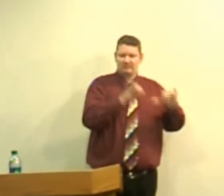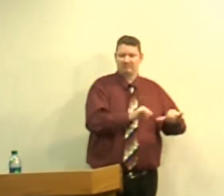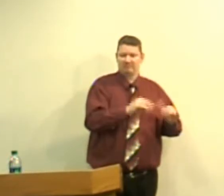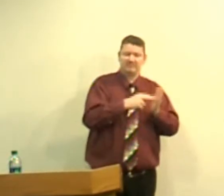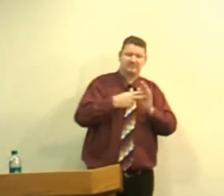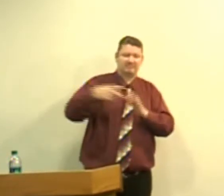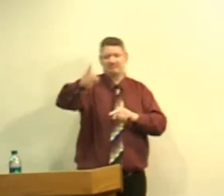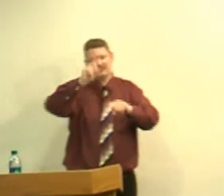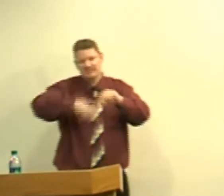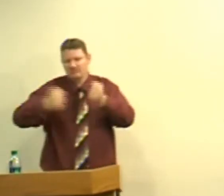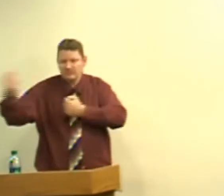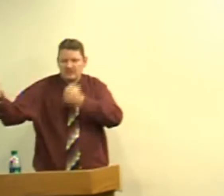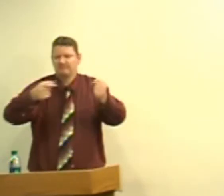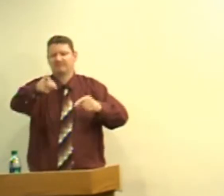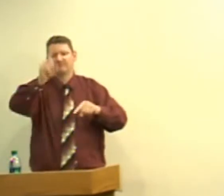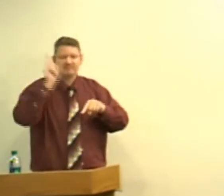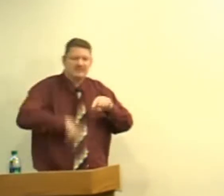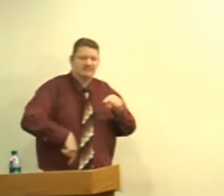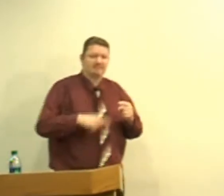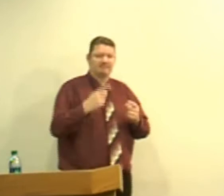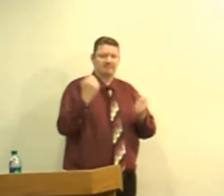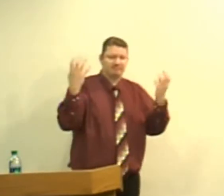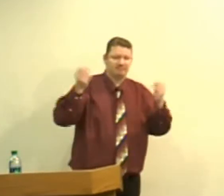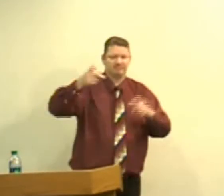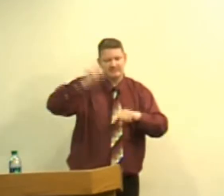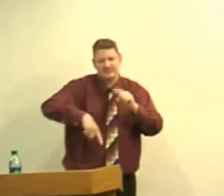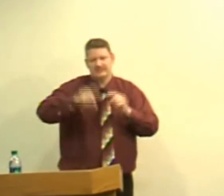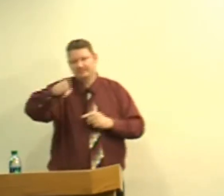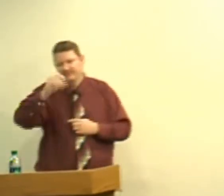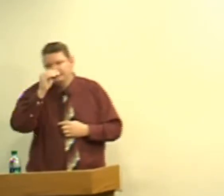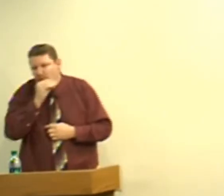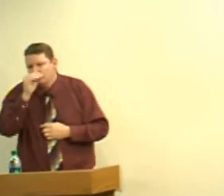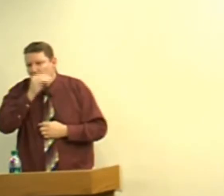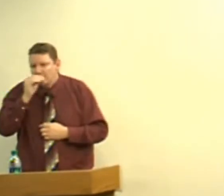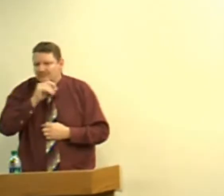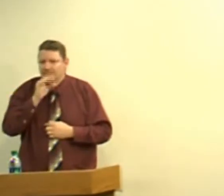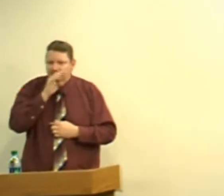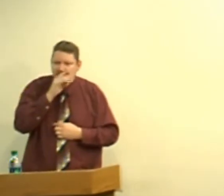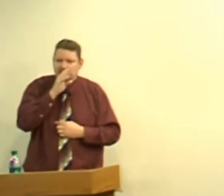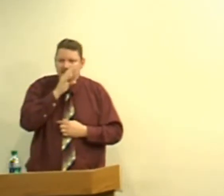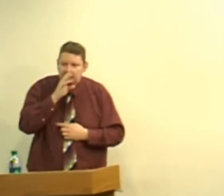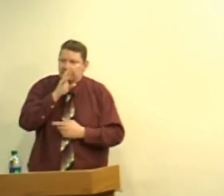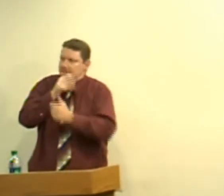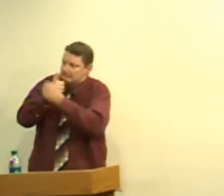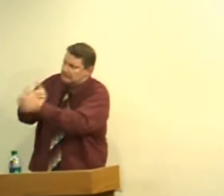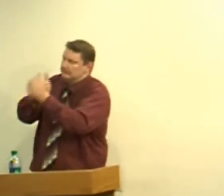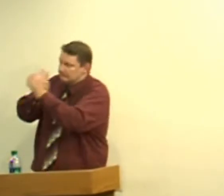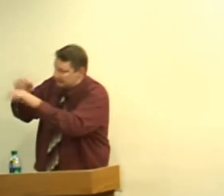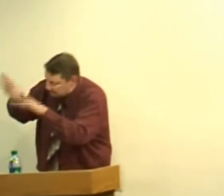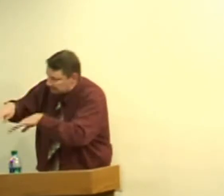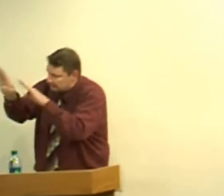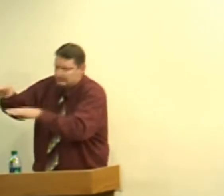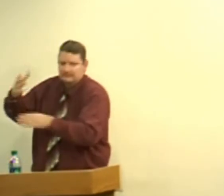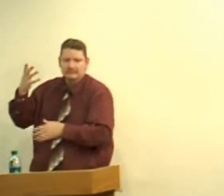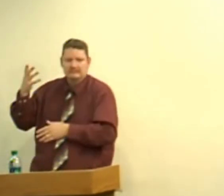That's kind of like an example of in the comfort zone. You can't sign. You have to follow the oral